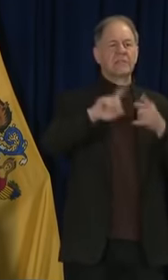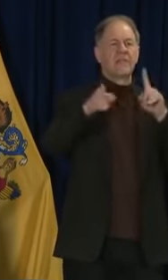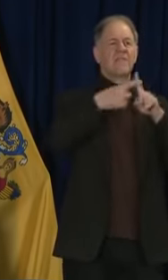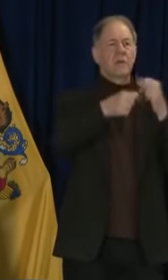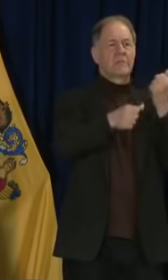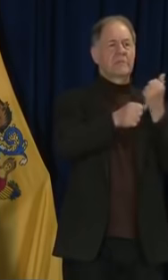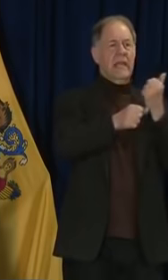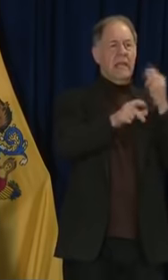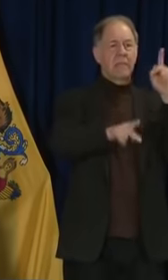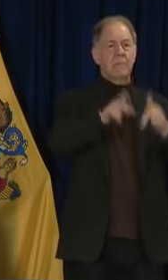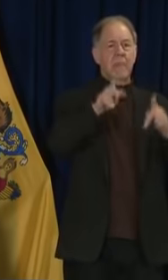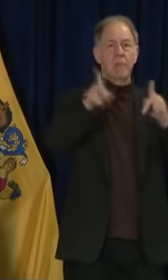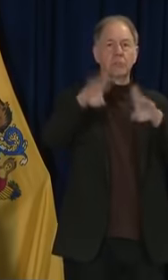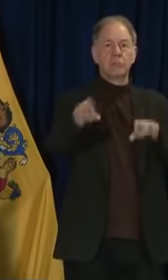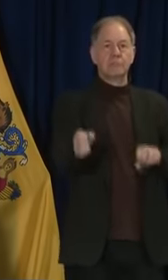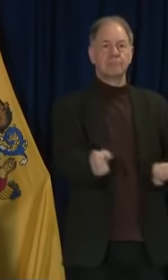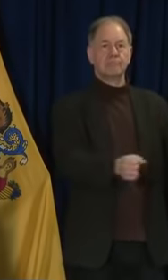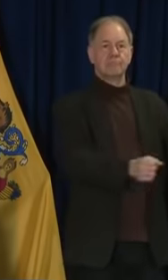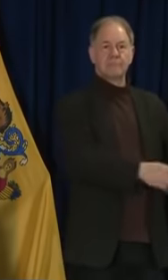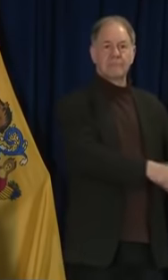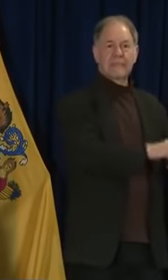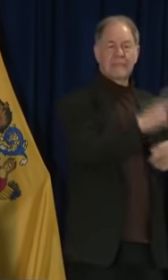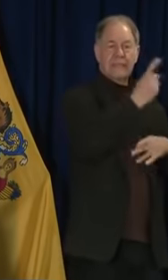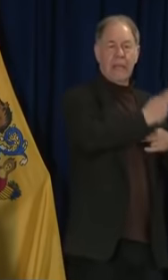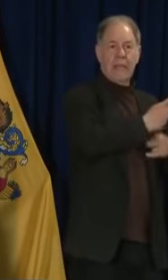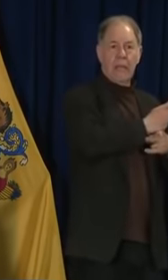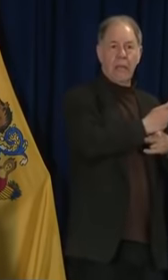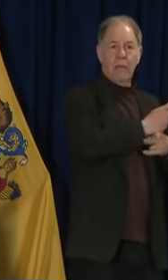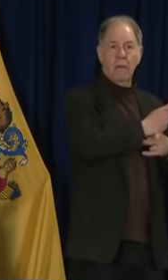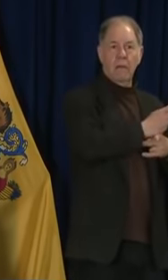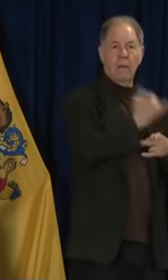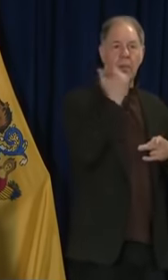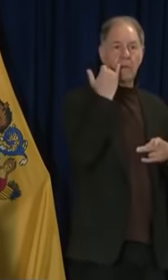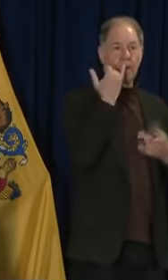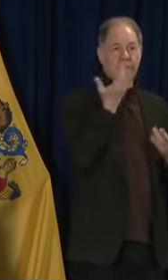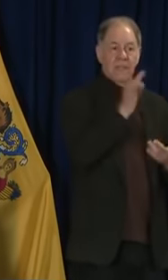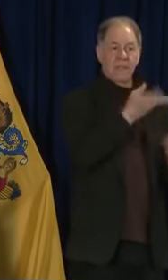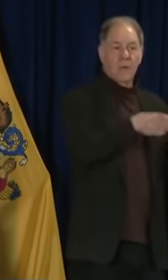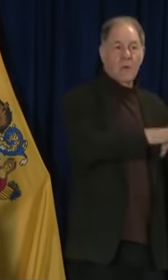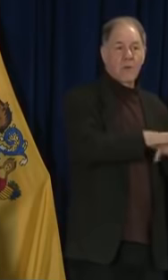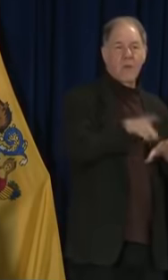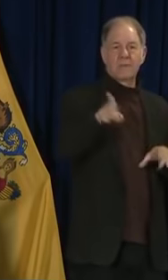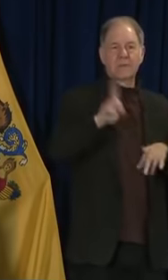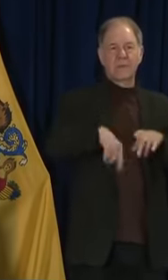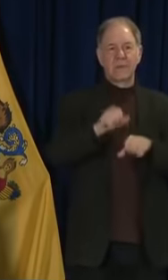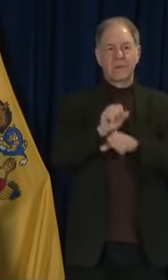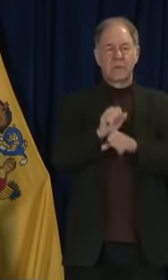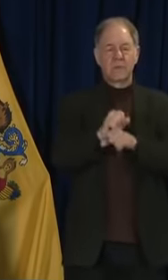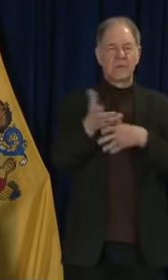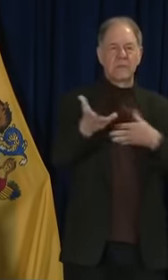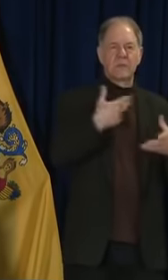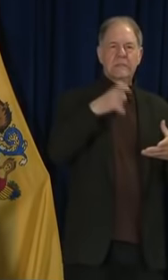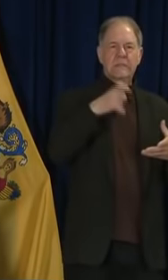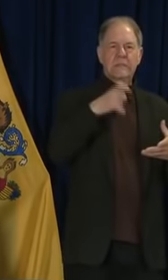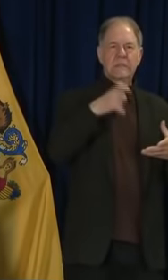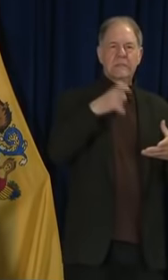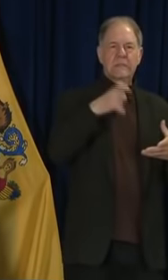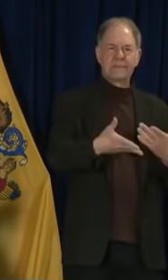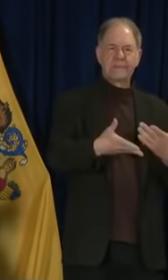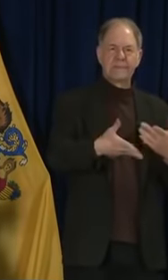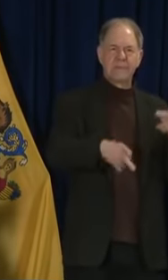that shuttering of every school in the state, we need to be smart about this. We need all the help we can get.